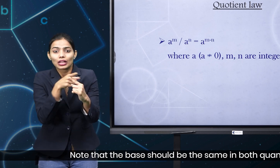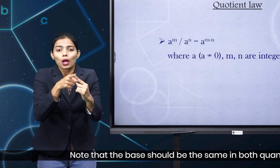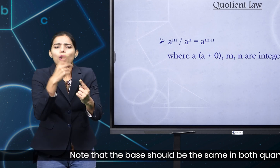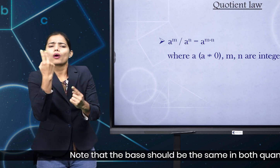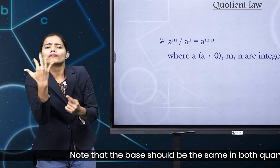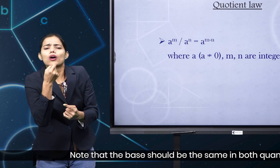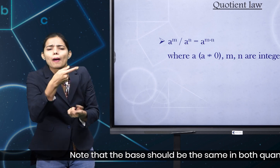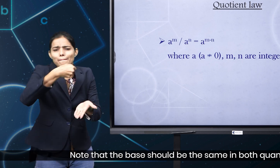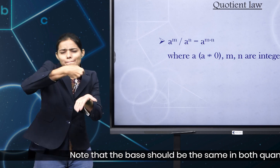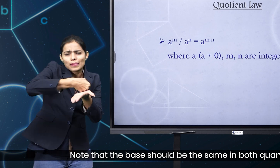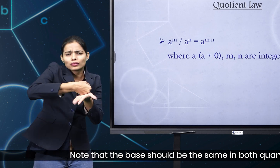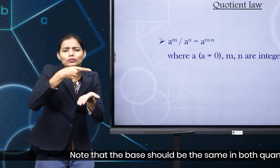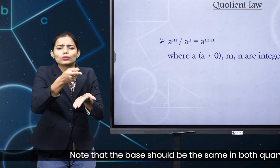the same in both quantities.